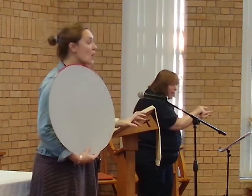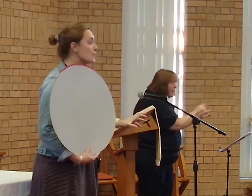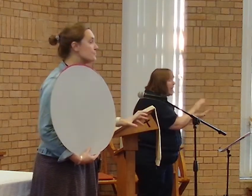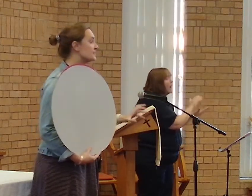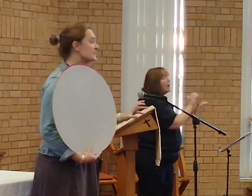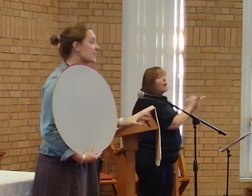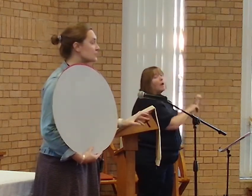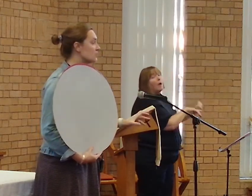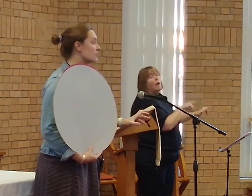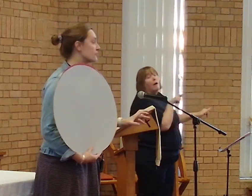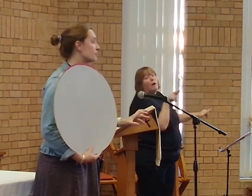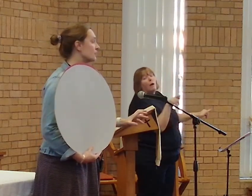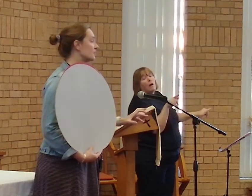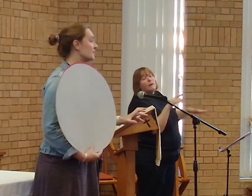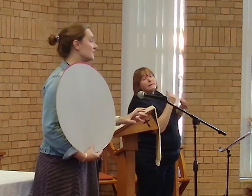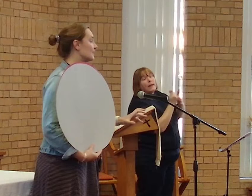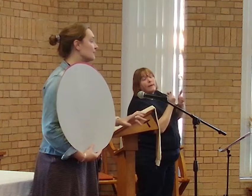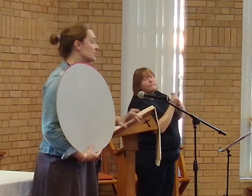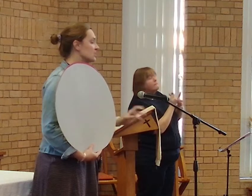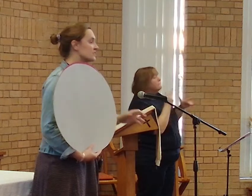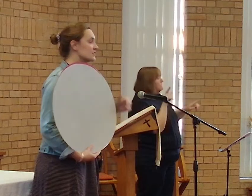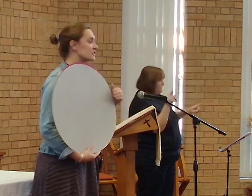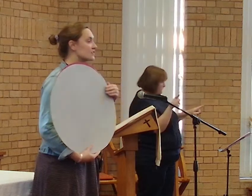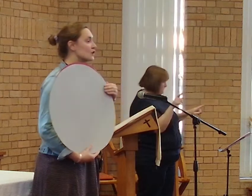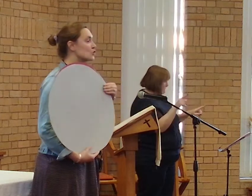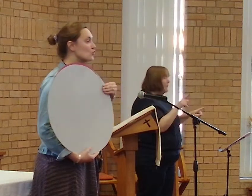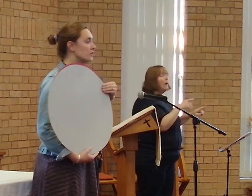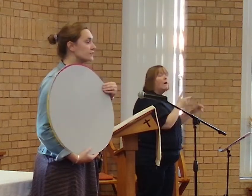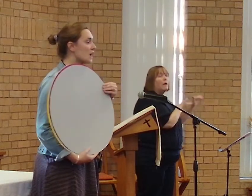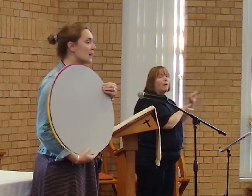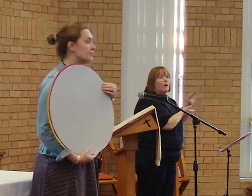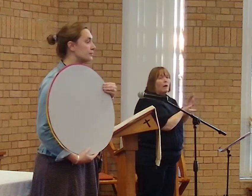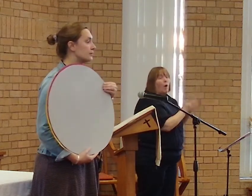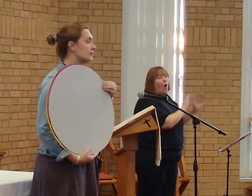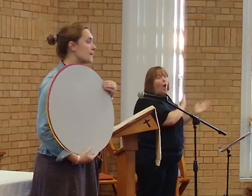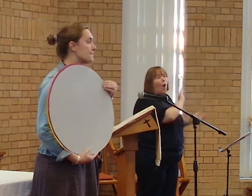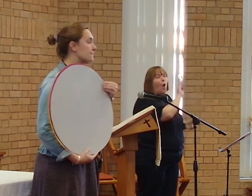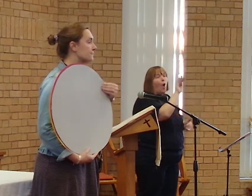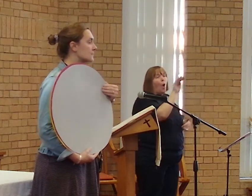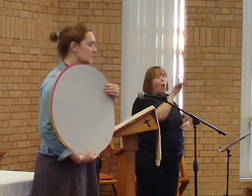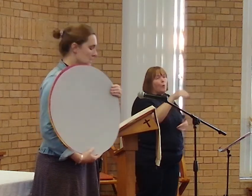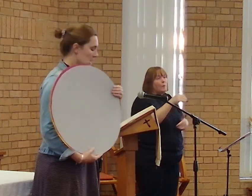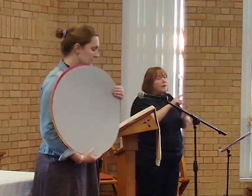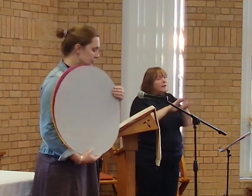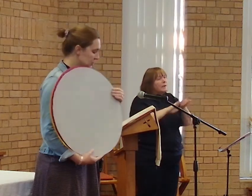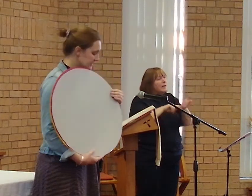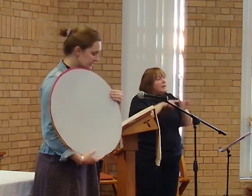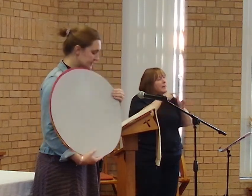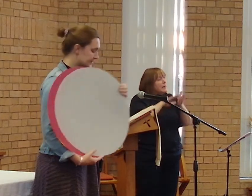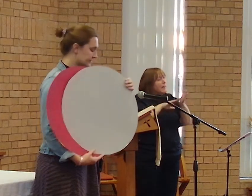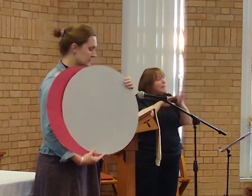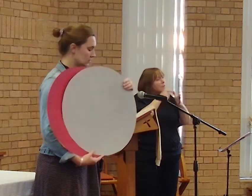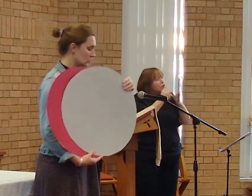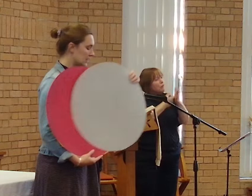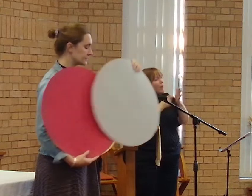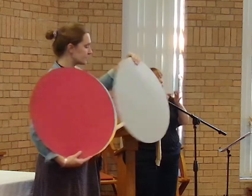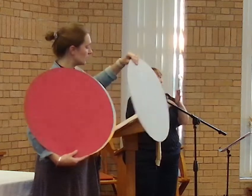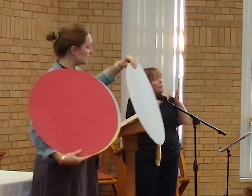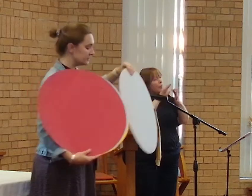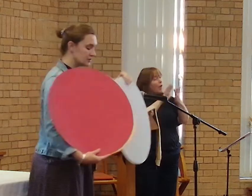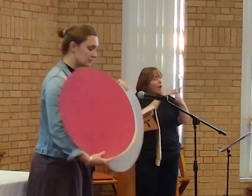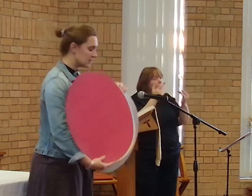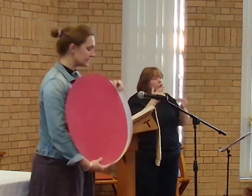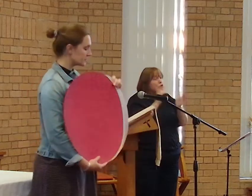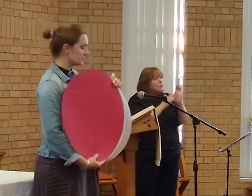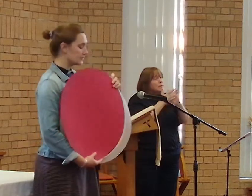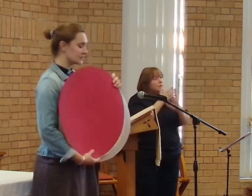they go home to Nazareth, where Jesus grows up. As Jesus, oh, that was,